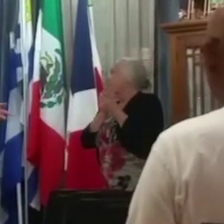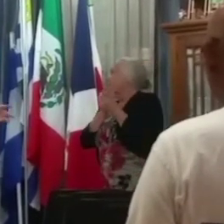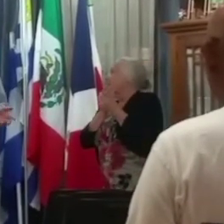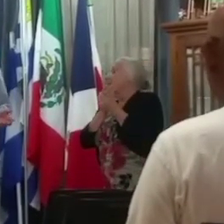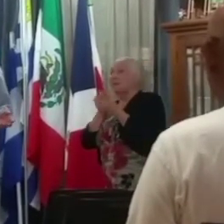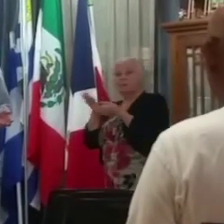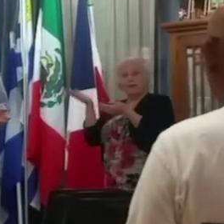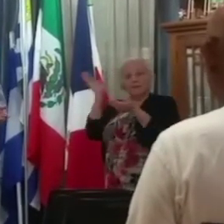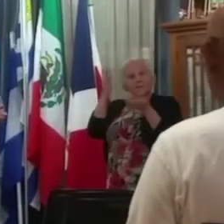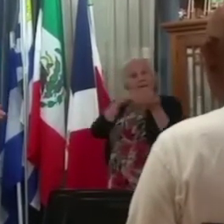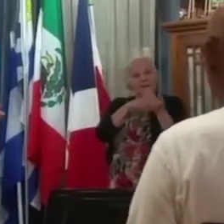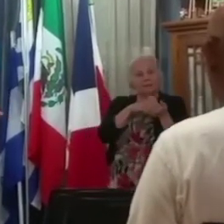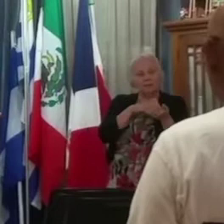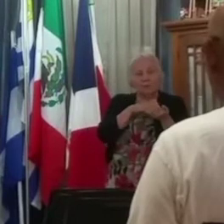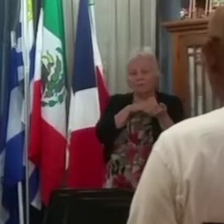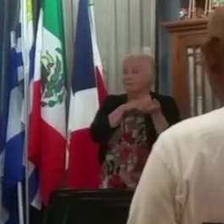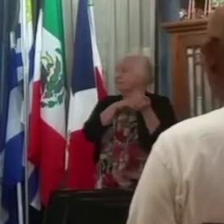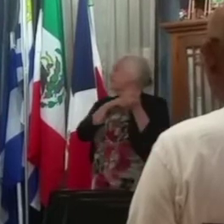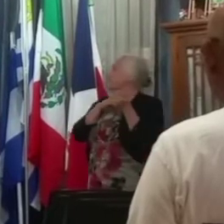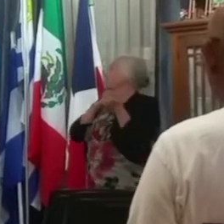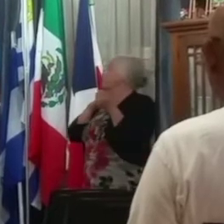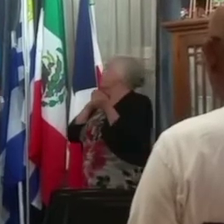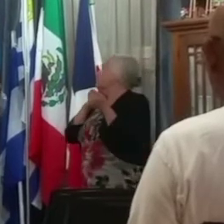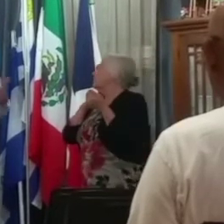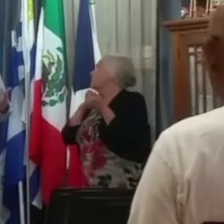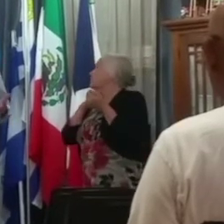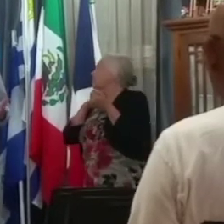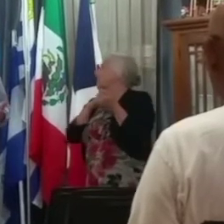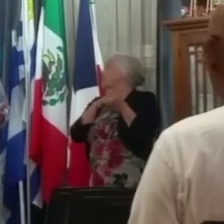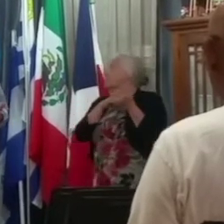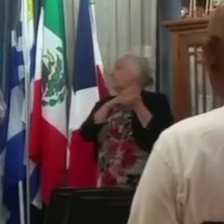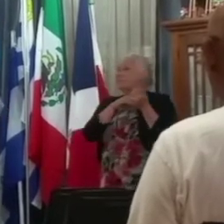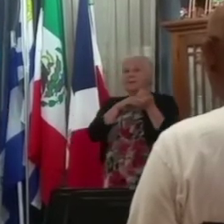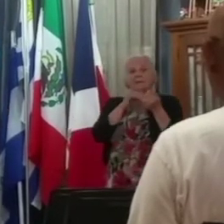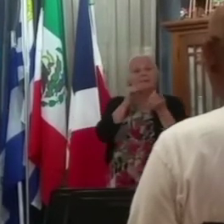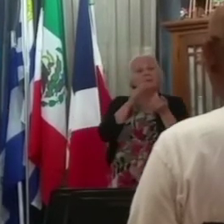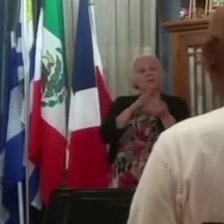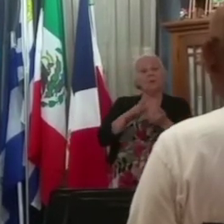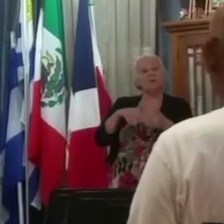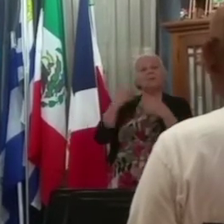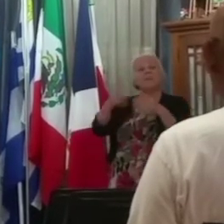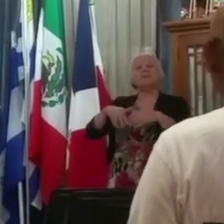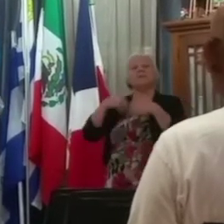back outside, Nancy regresó, she said she heard a boy holler in there.